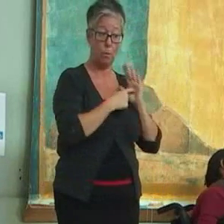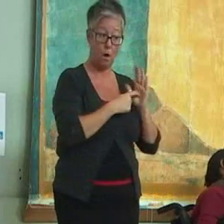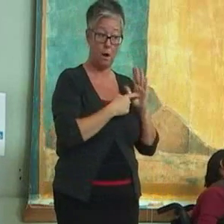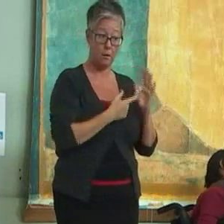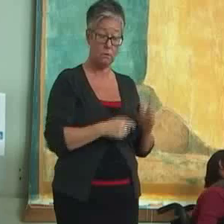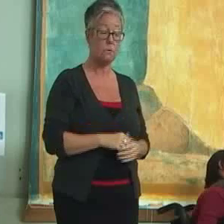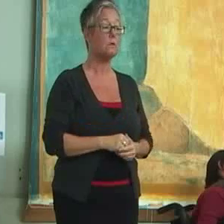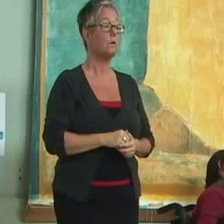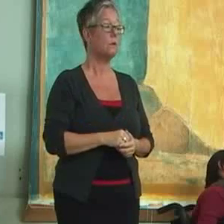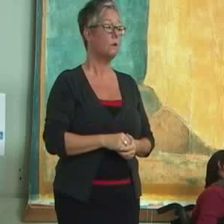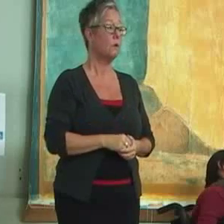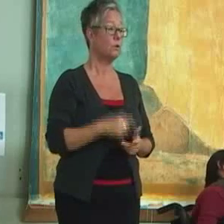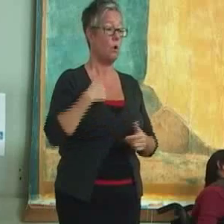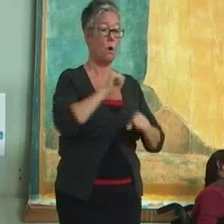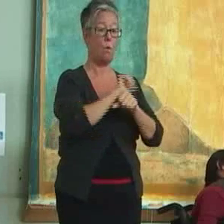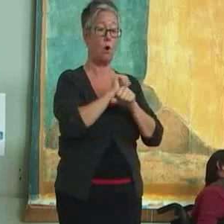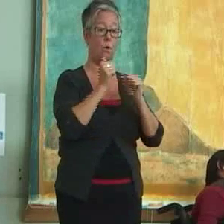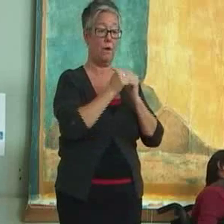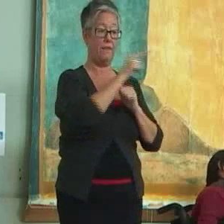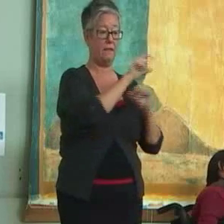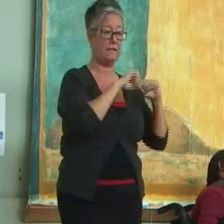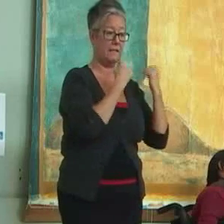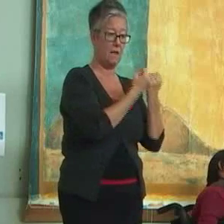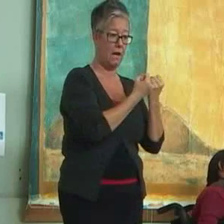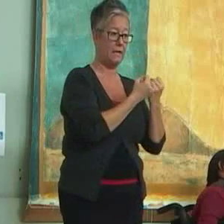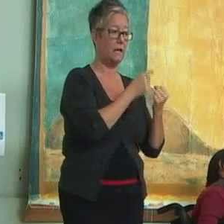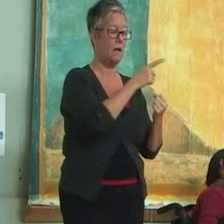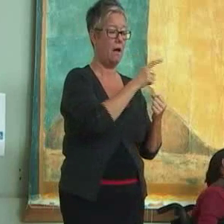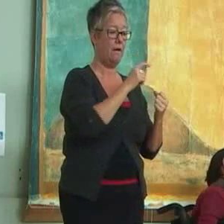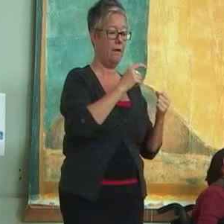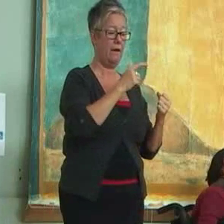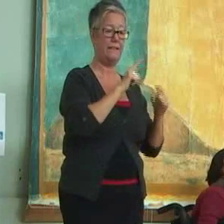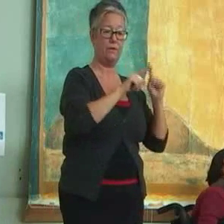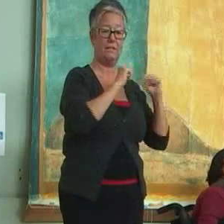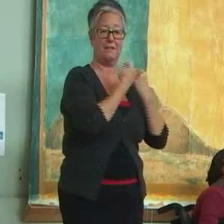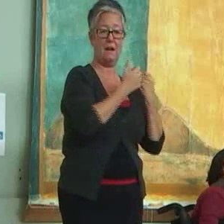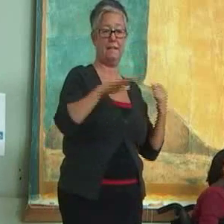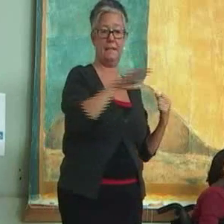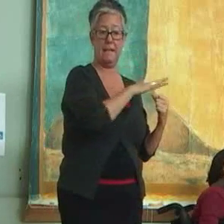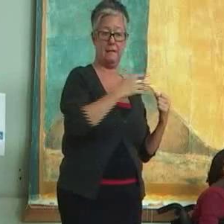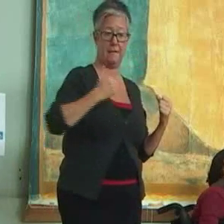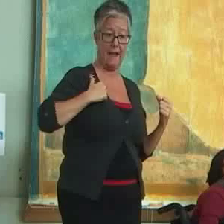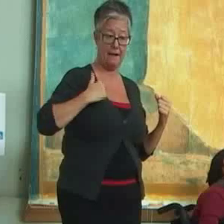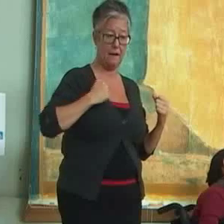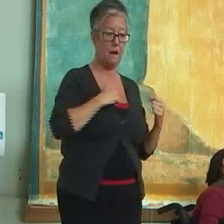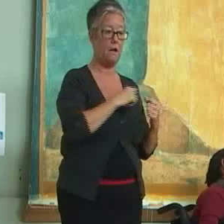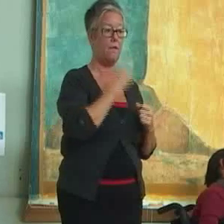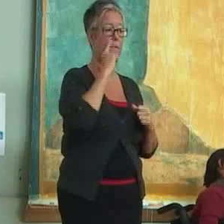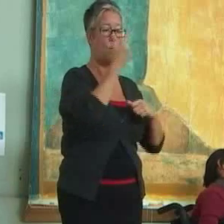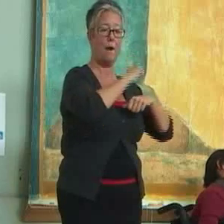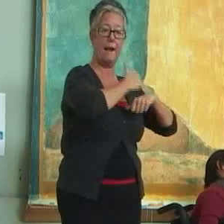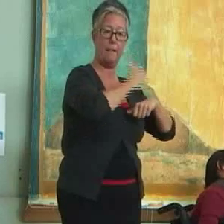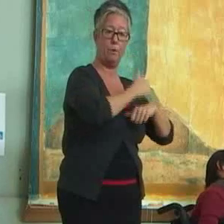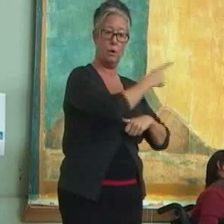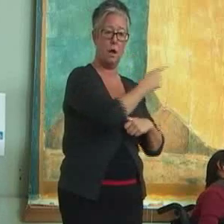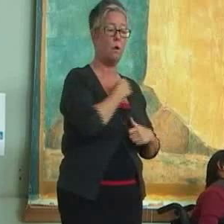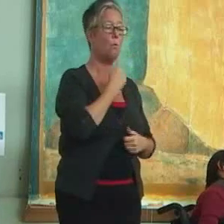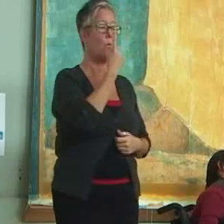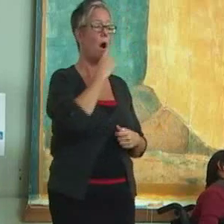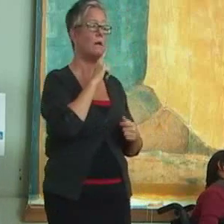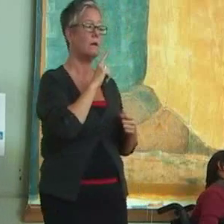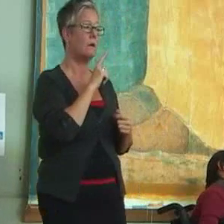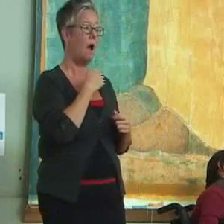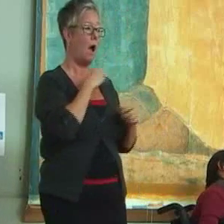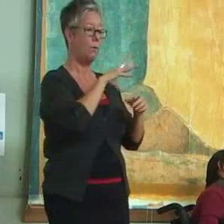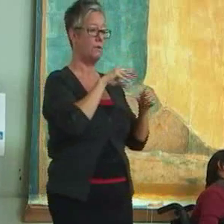with the Schizophrenia Society of Ontario, the late Alberta in particular, I led the fight that led the building of the luminous veil over